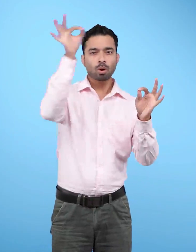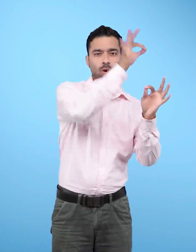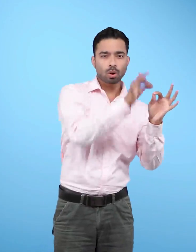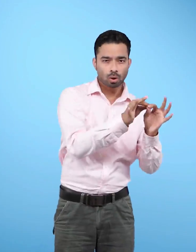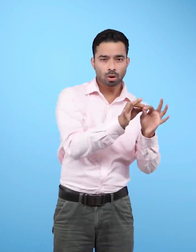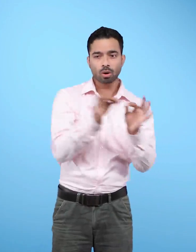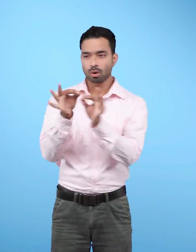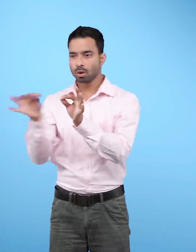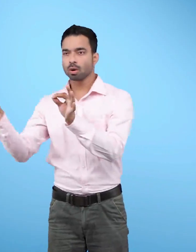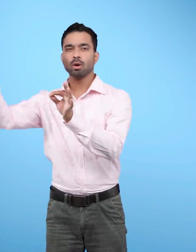A.